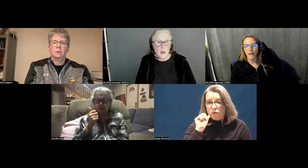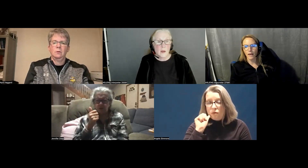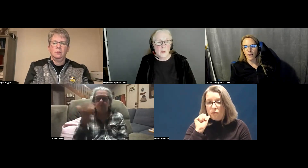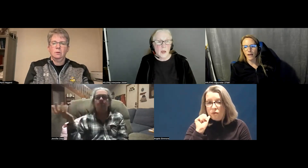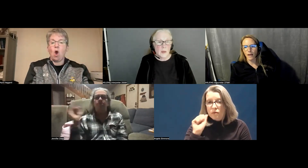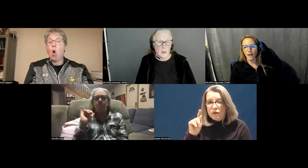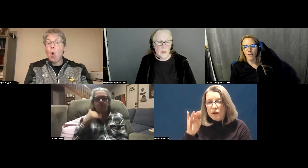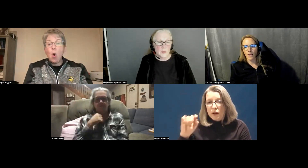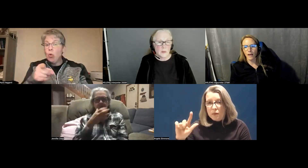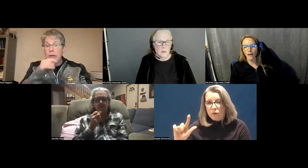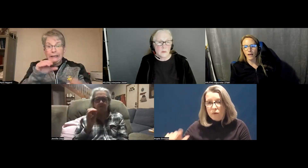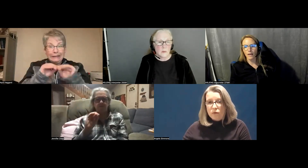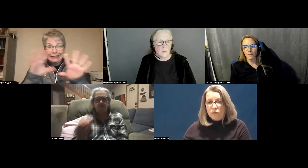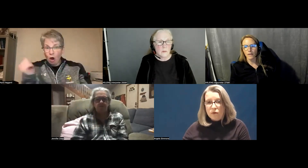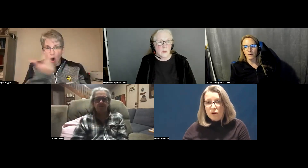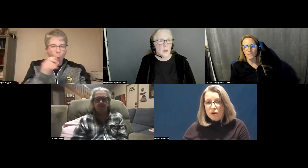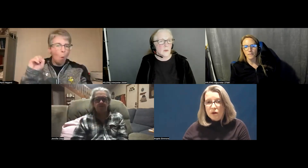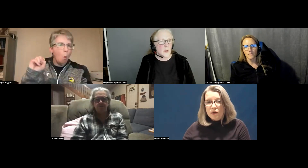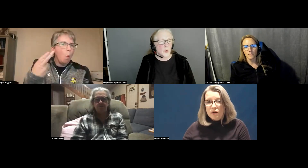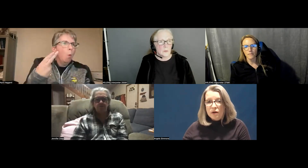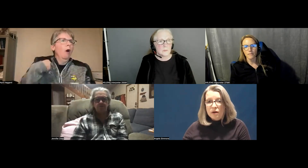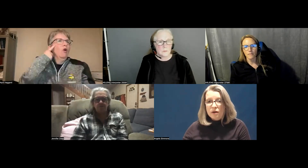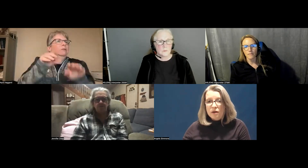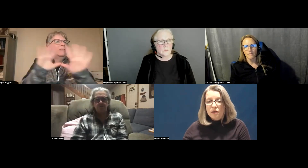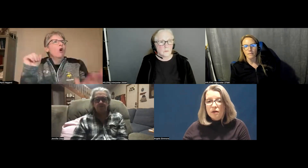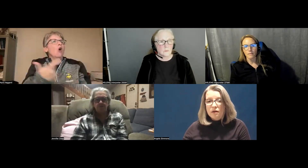Yeah, I emailed it. April.